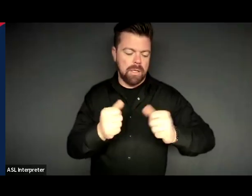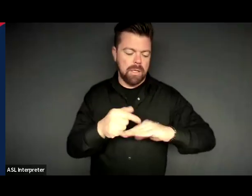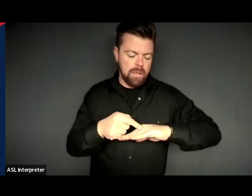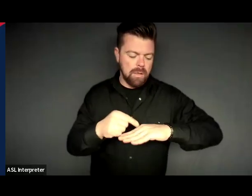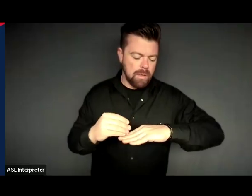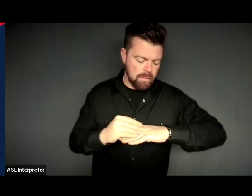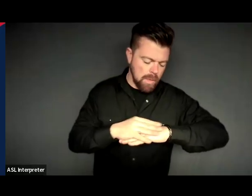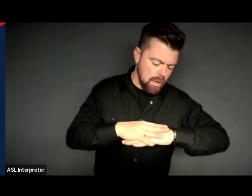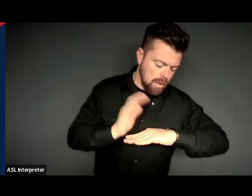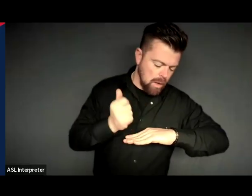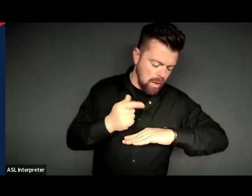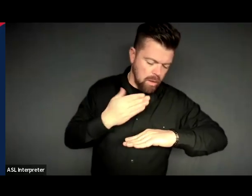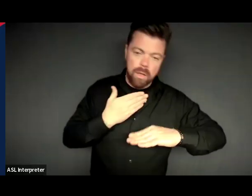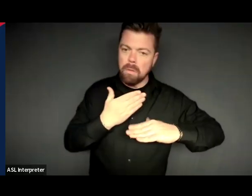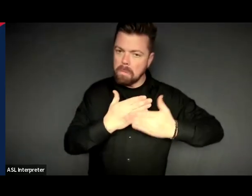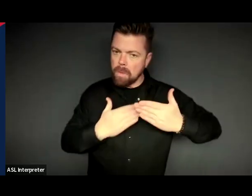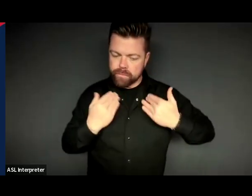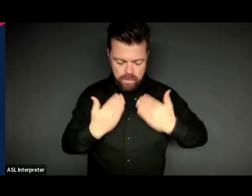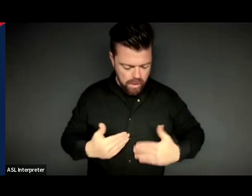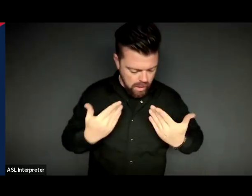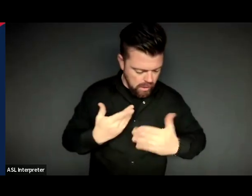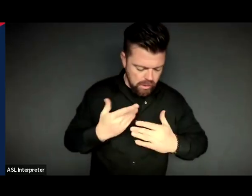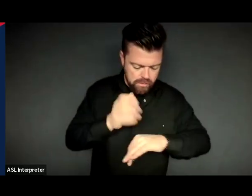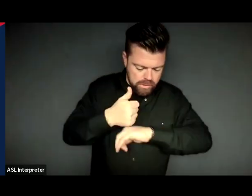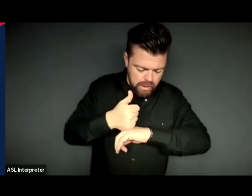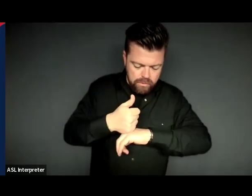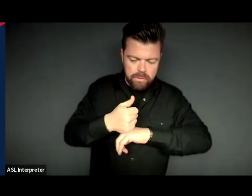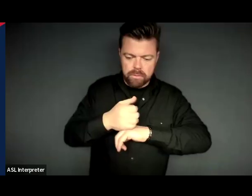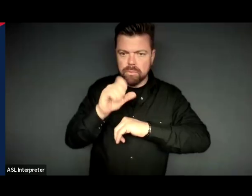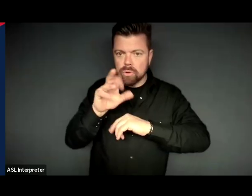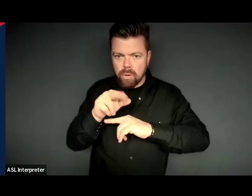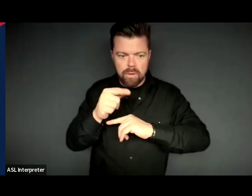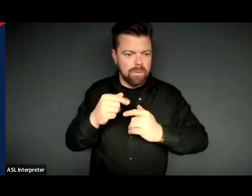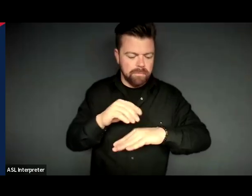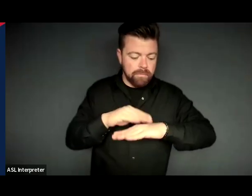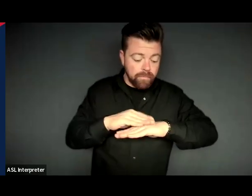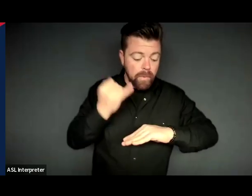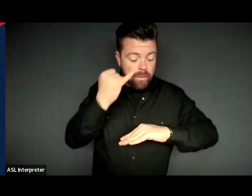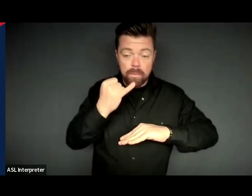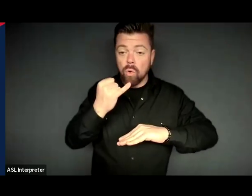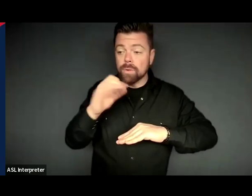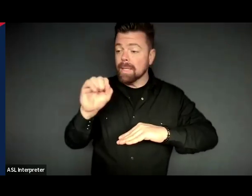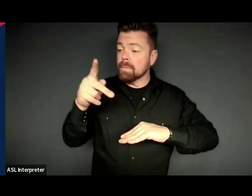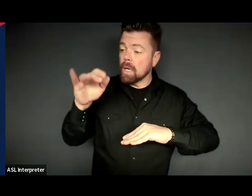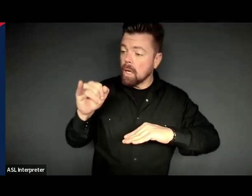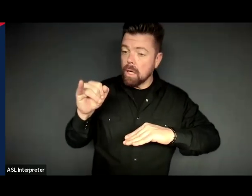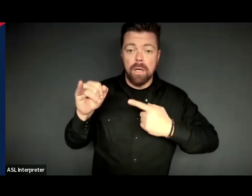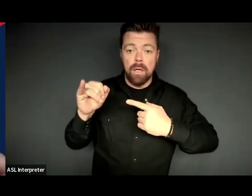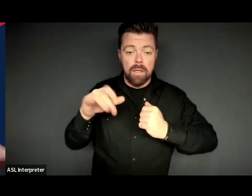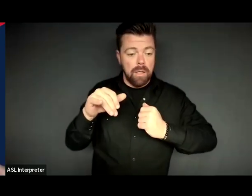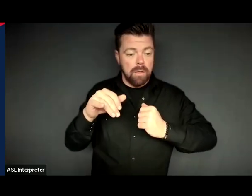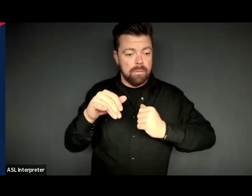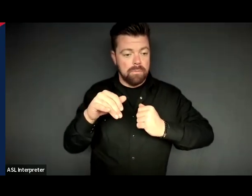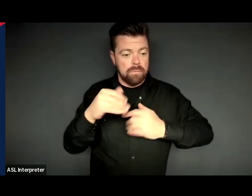all parts of our body create a scar. So, if you've had a head injury or spinal cord injury, in that spot where the